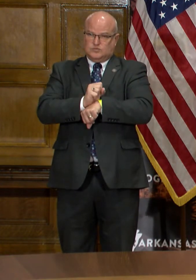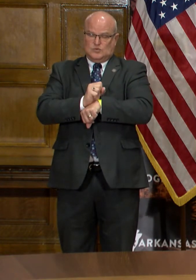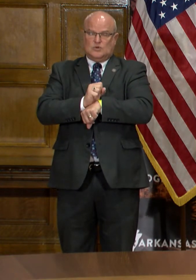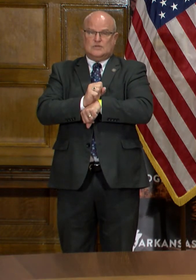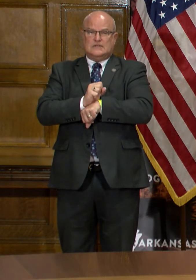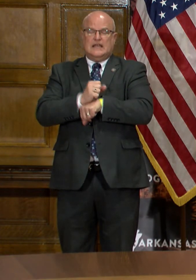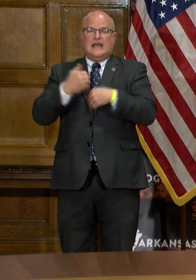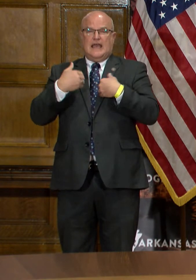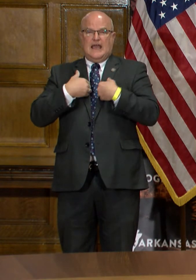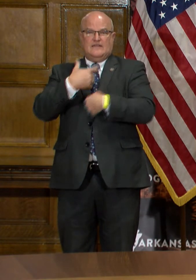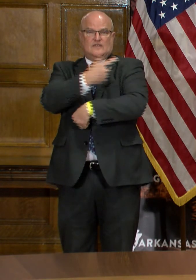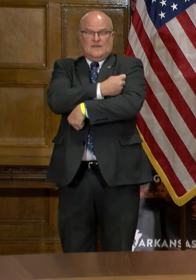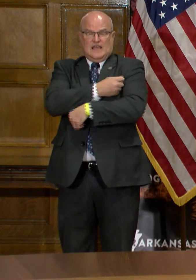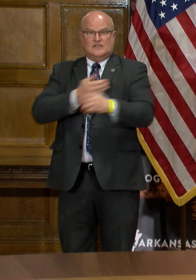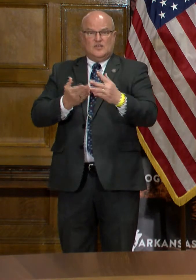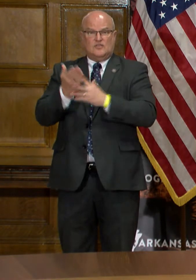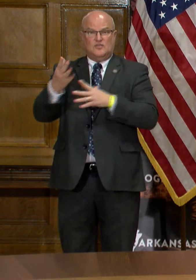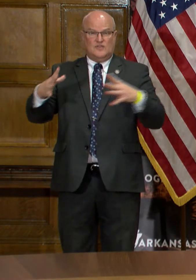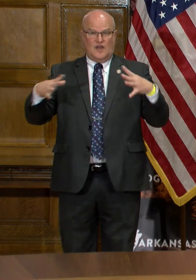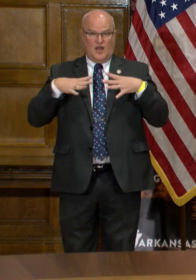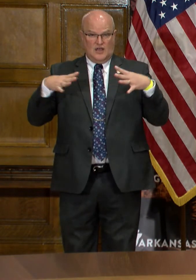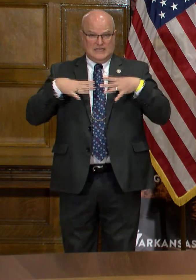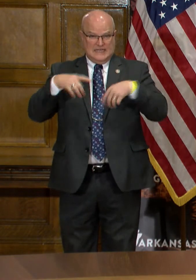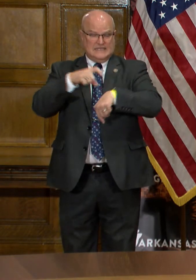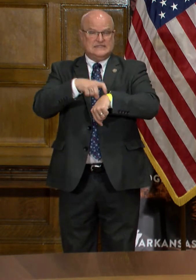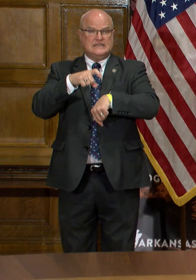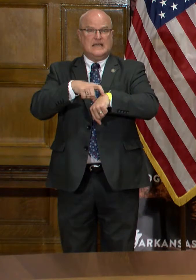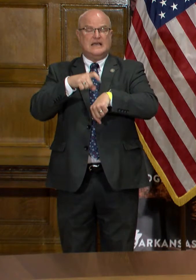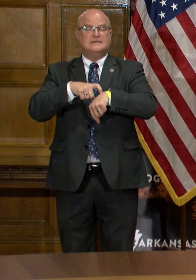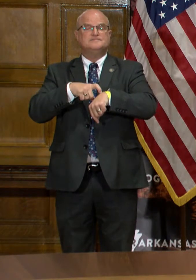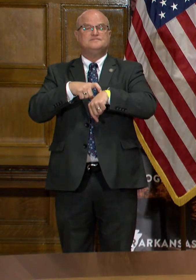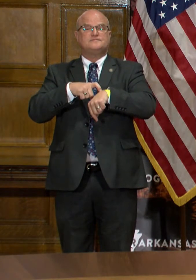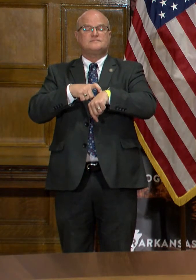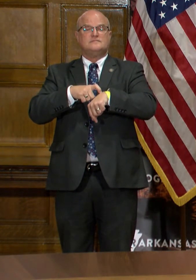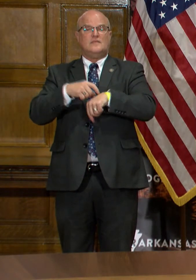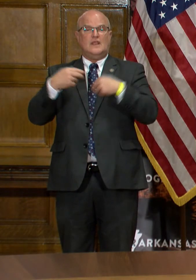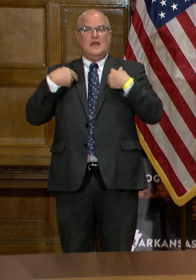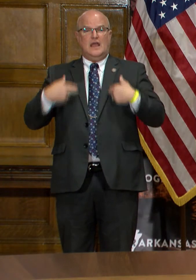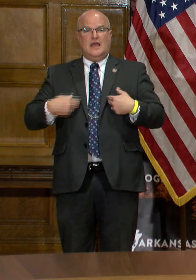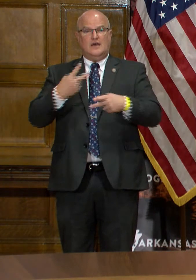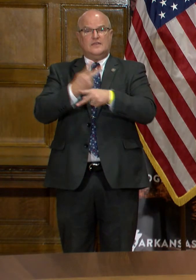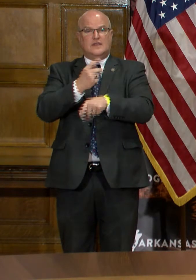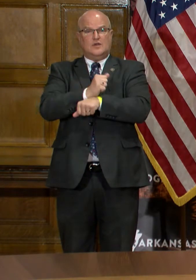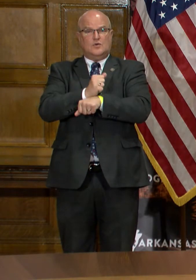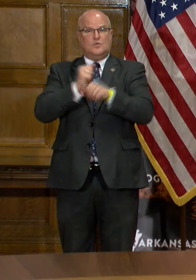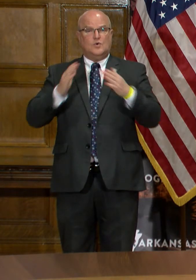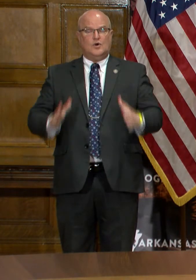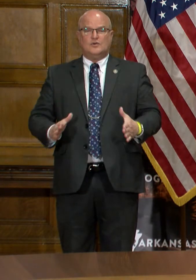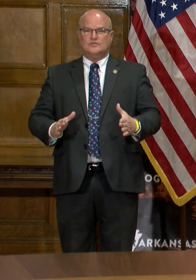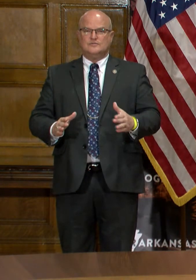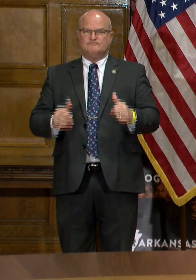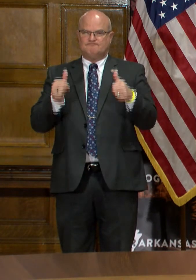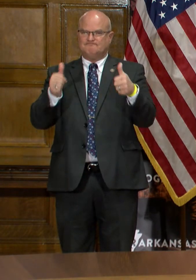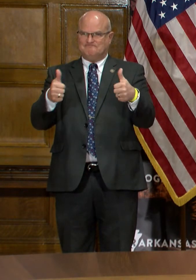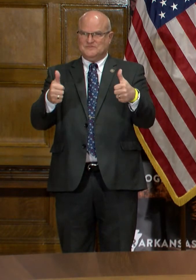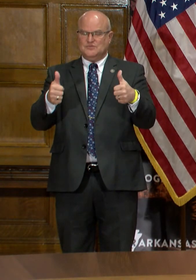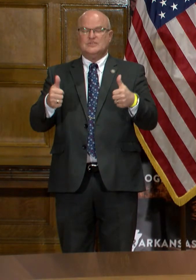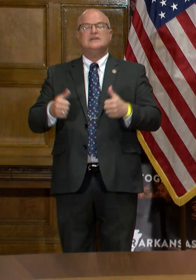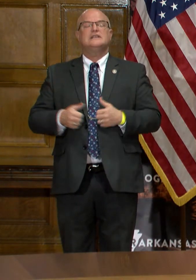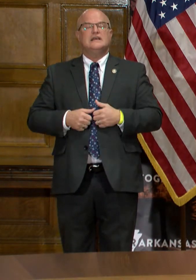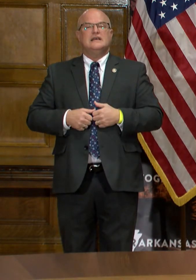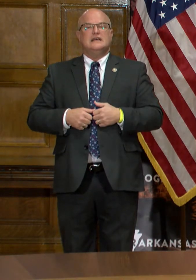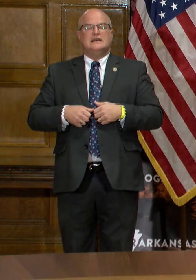the vaccines, even through the holidays, administered. Our healthcare workers are responding very well. It's picked up